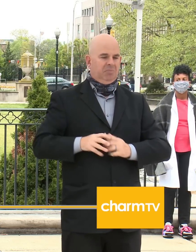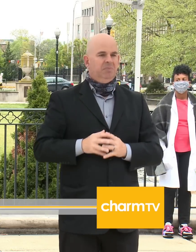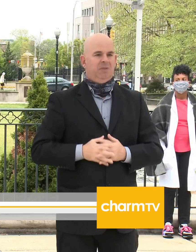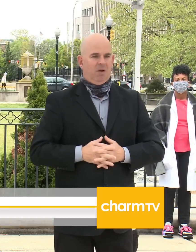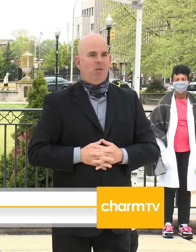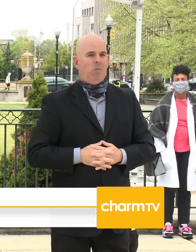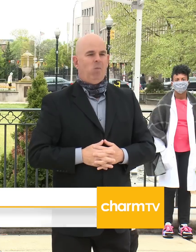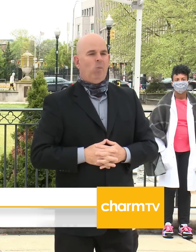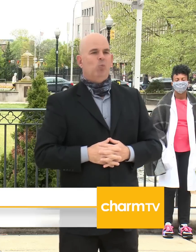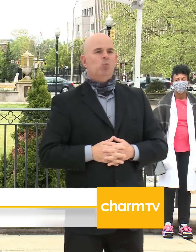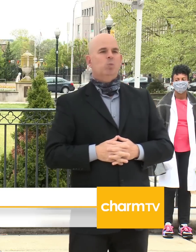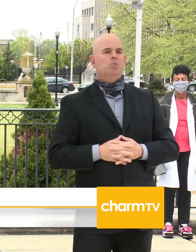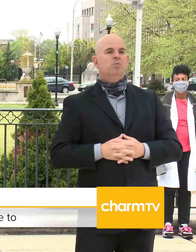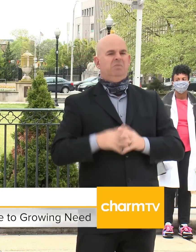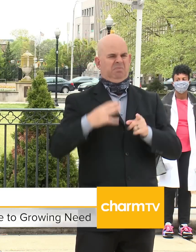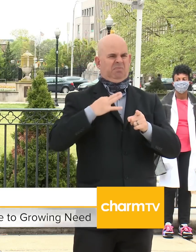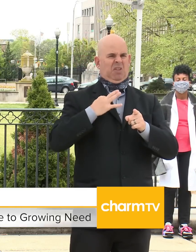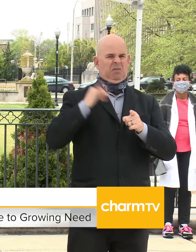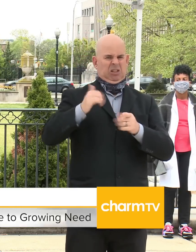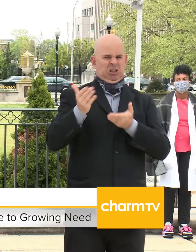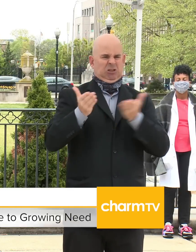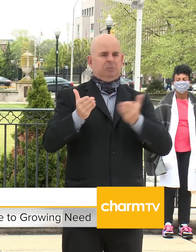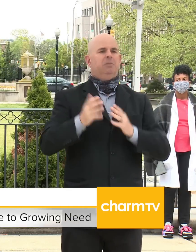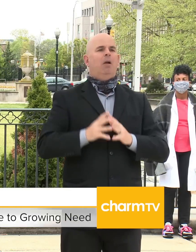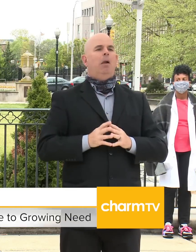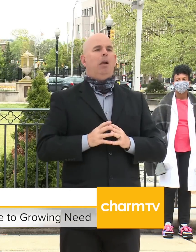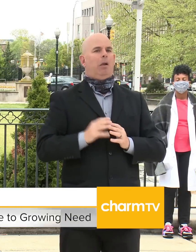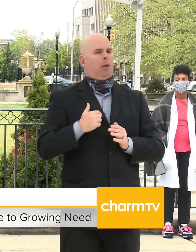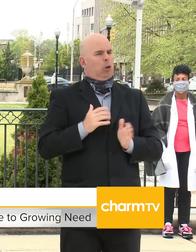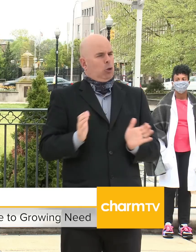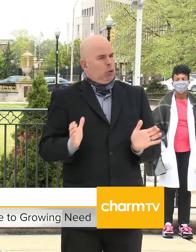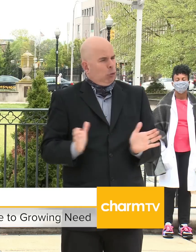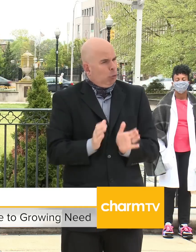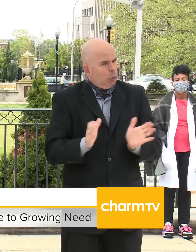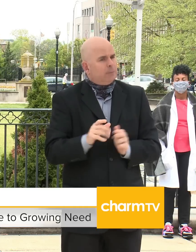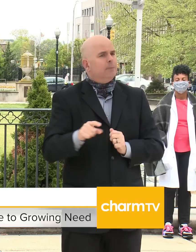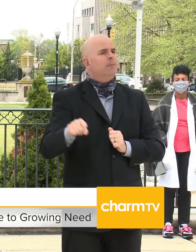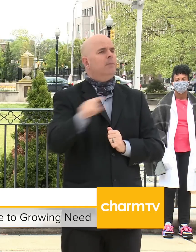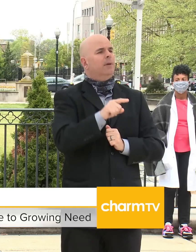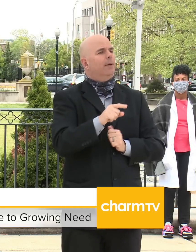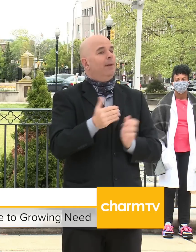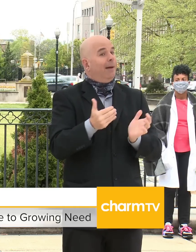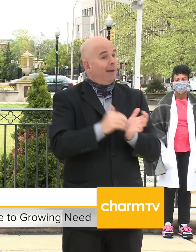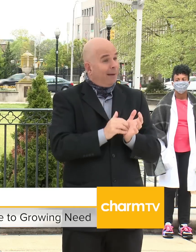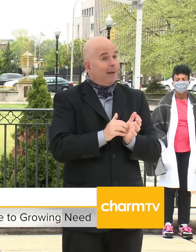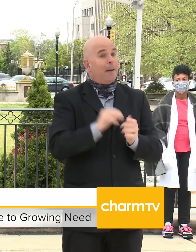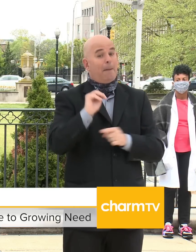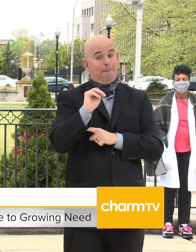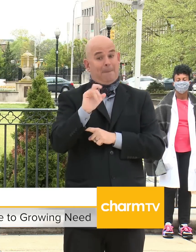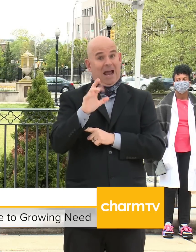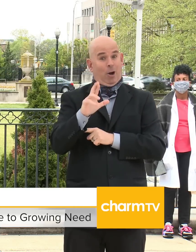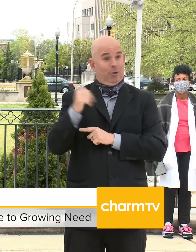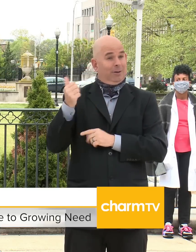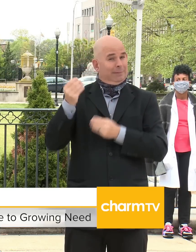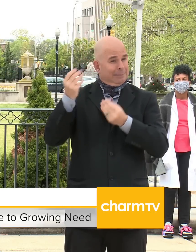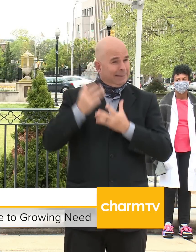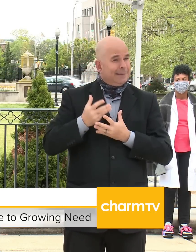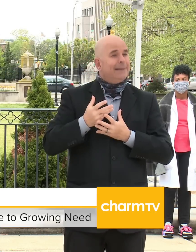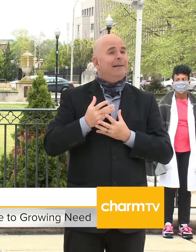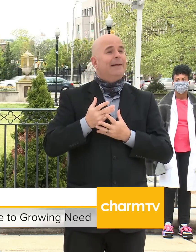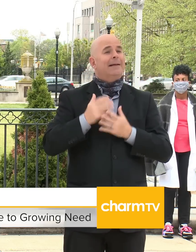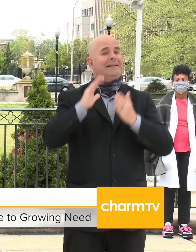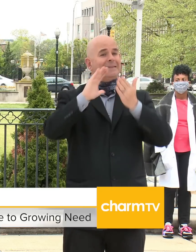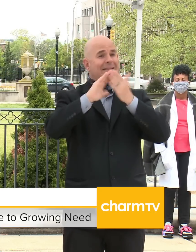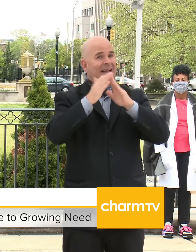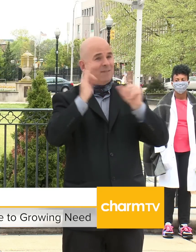volunteer for this effort. We encourage you, and again to Mayor Young and the City of Baltimore, the Salvation Army thanks you for entrusting us to